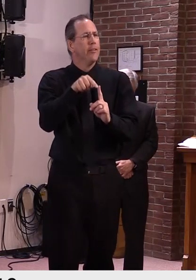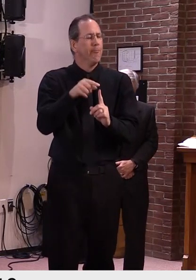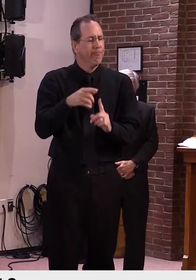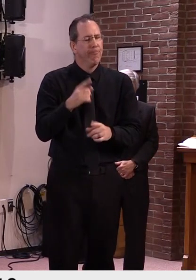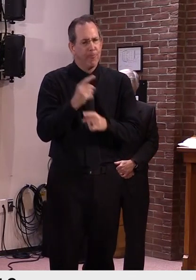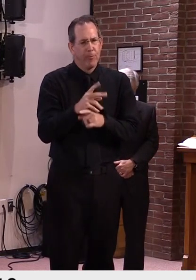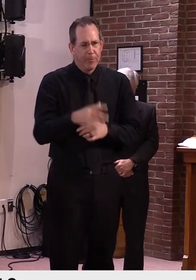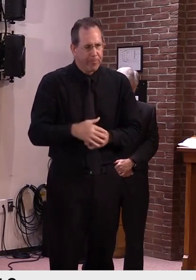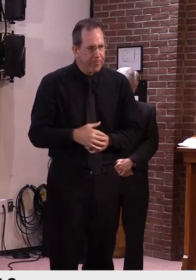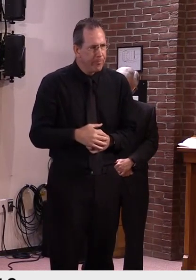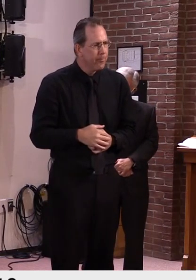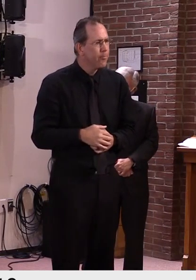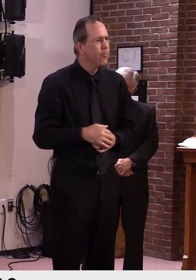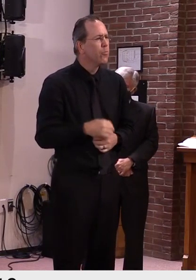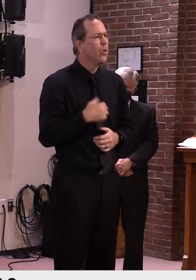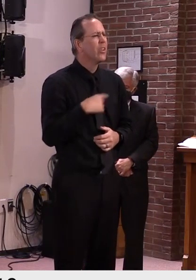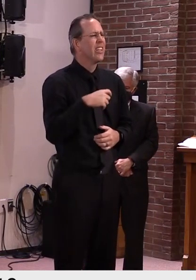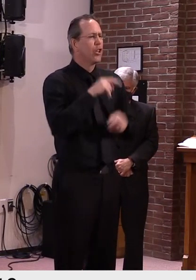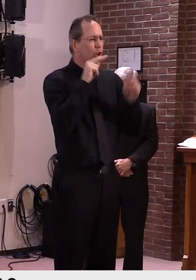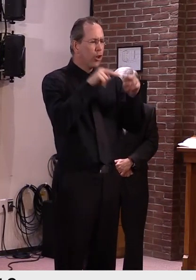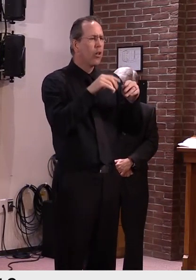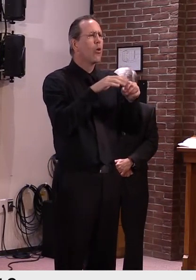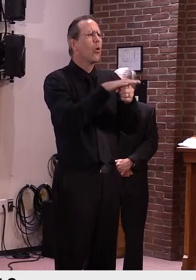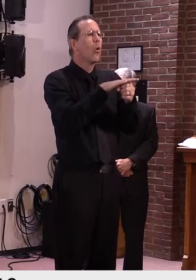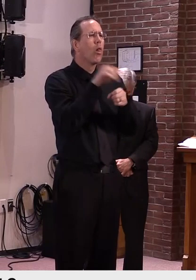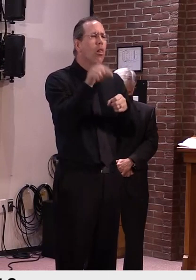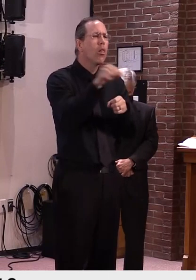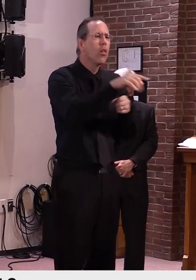that we really need to look closely at this. And